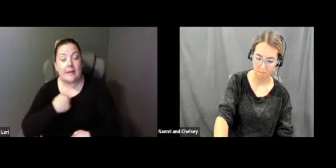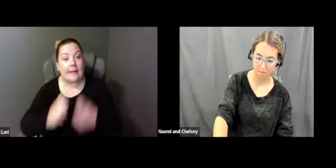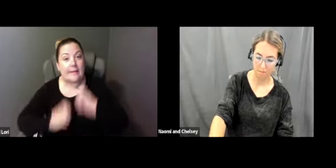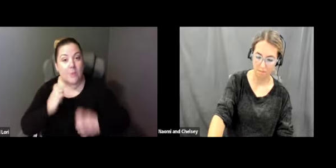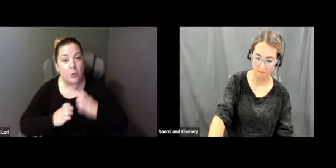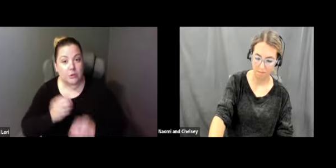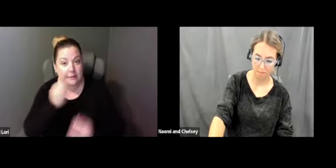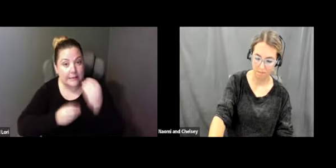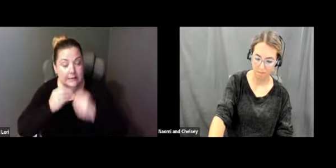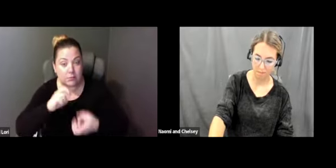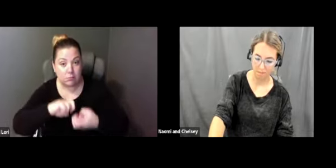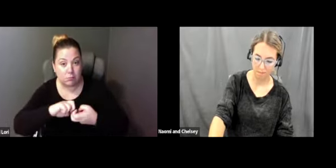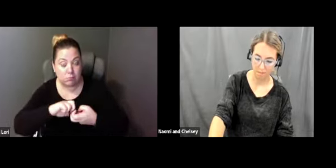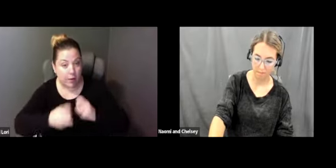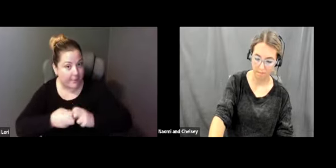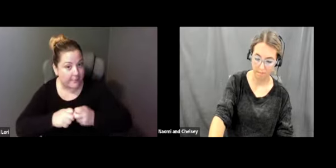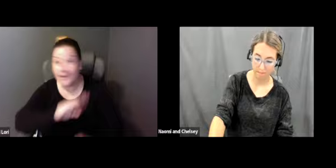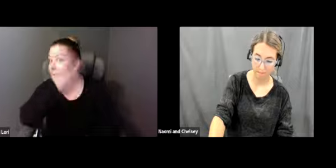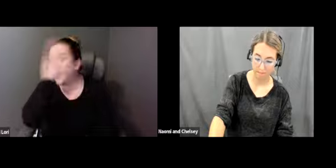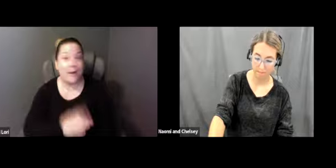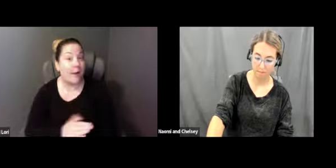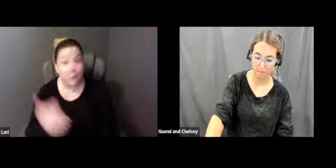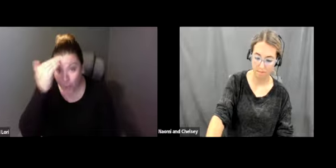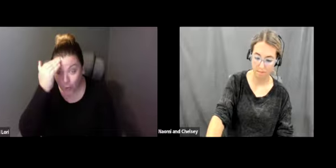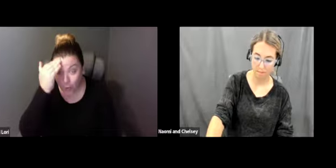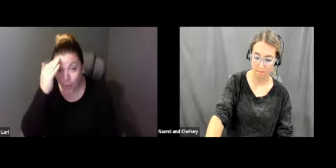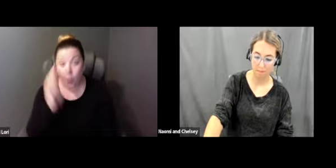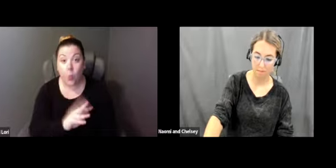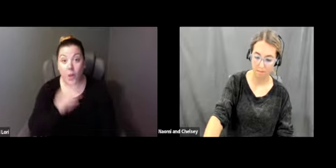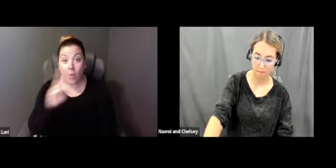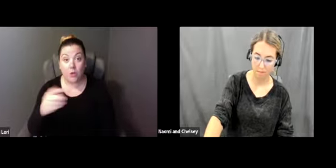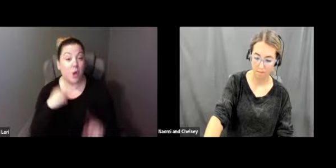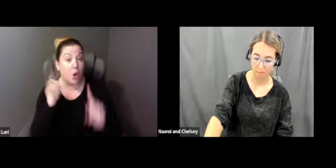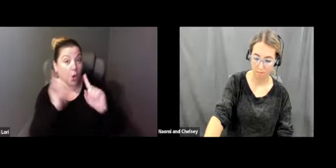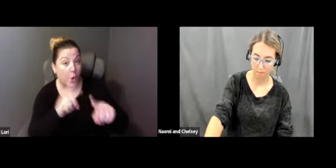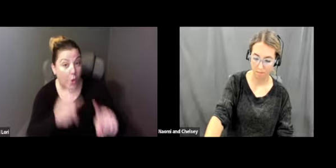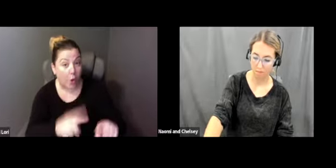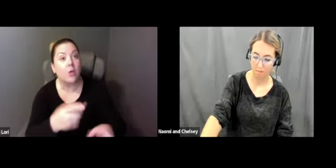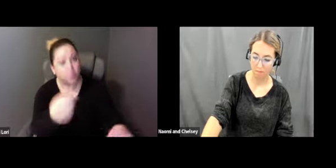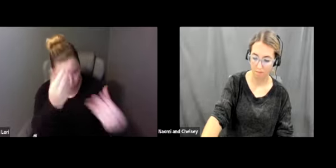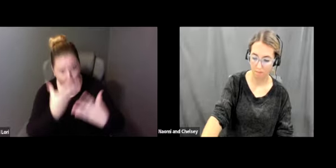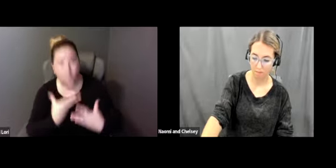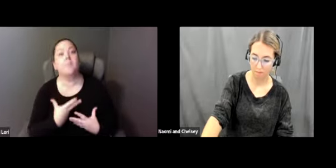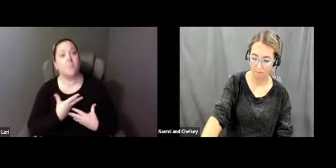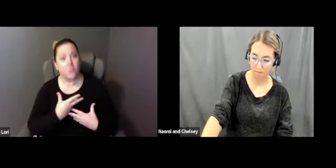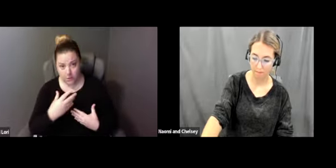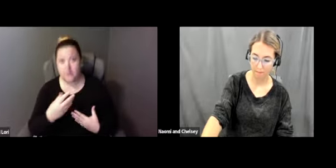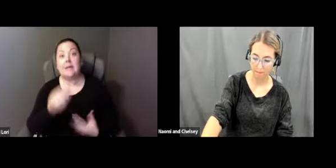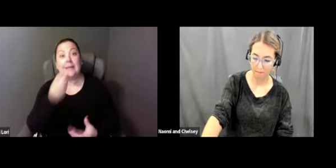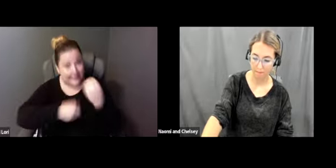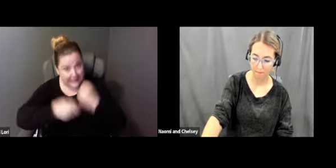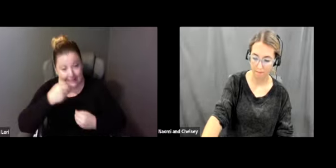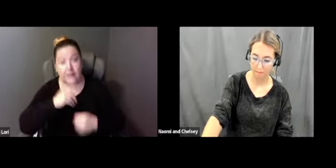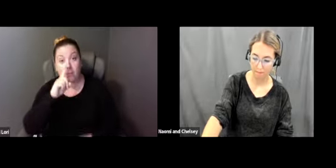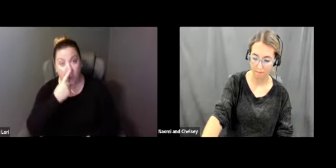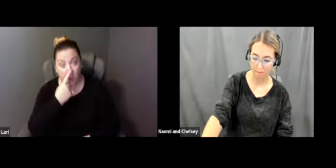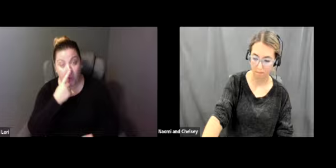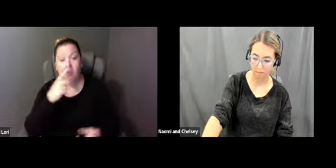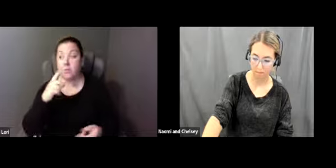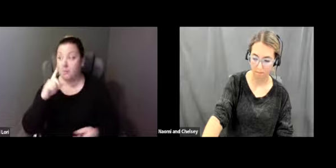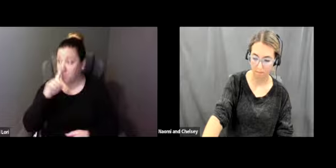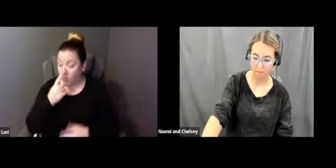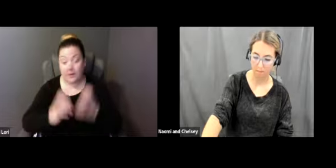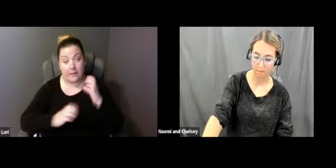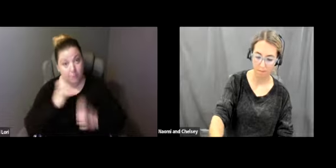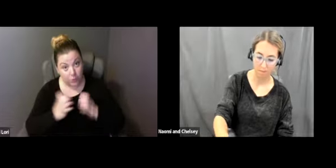emotional eater before. And then Weight Watchers told me that boredom was an emotion. And I thought, well, shucks, I'm an emotional eater now.